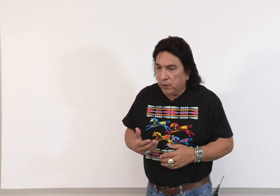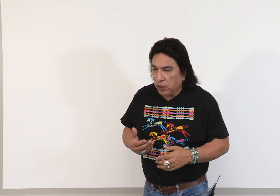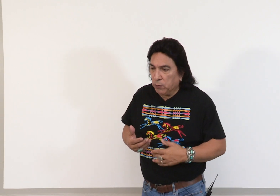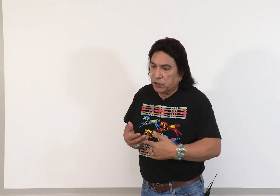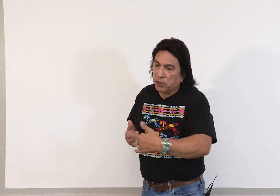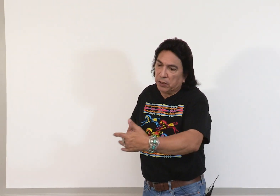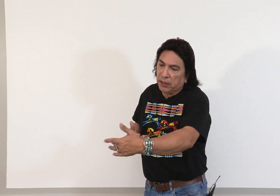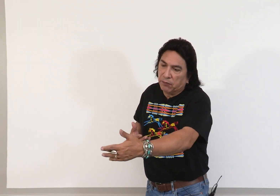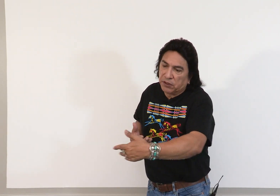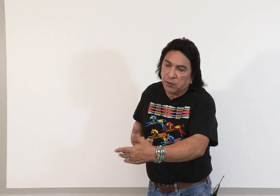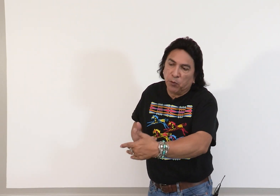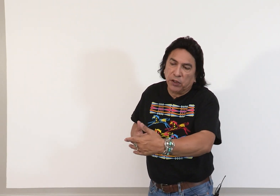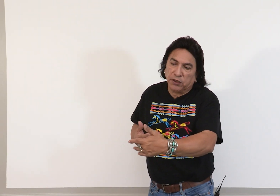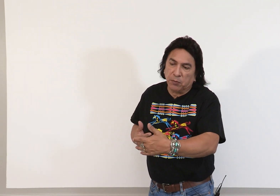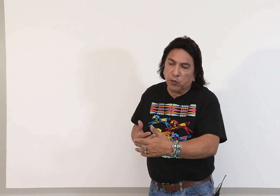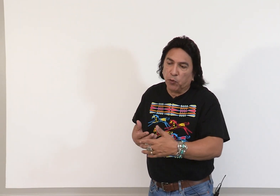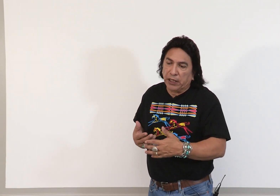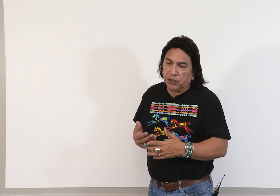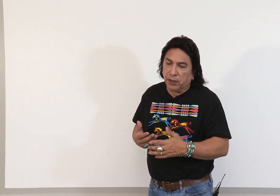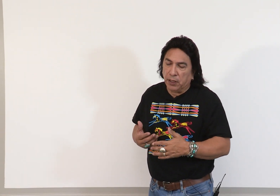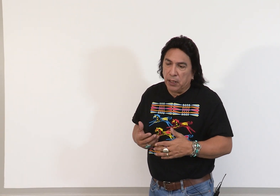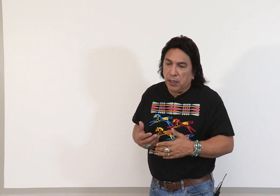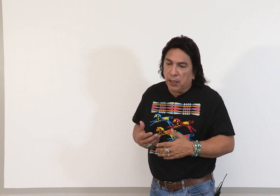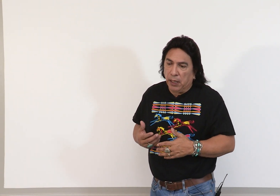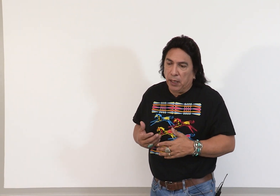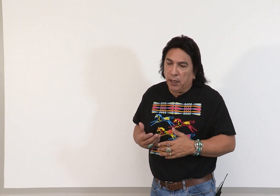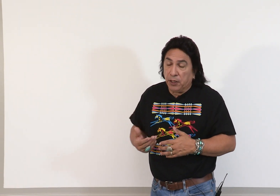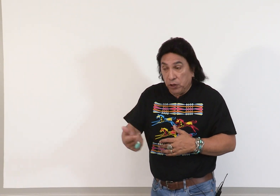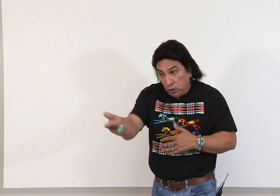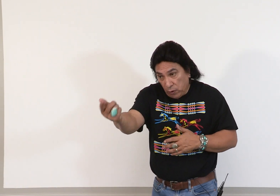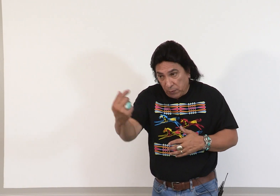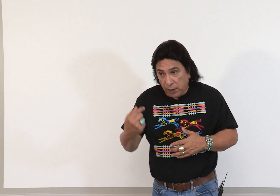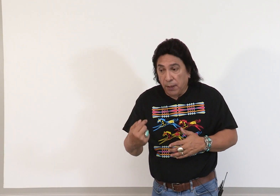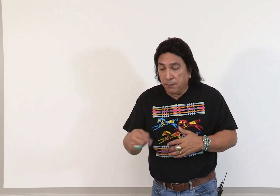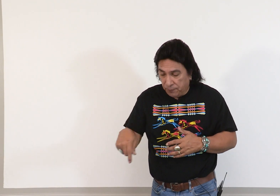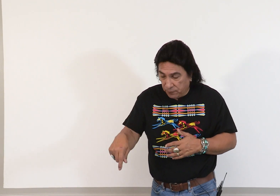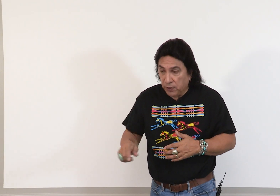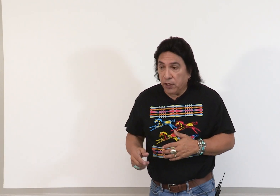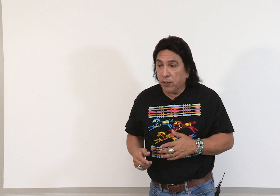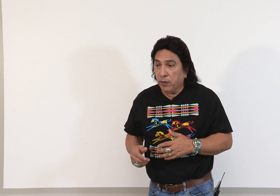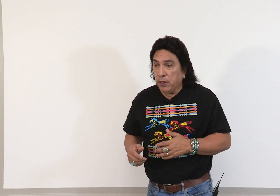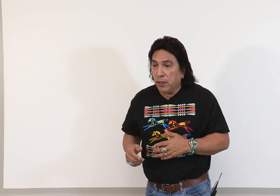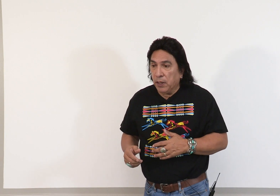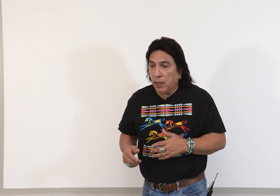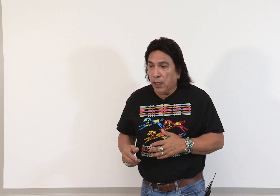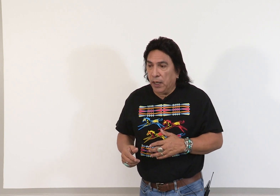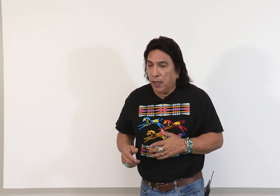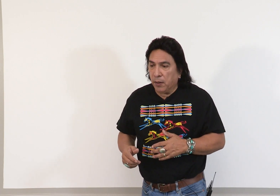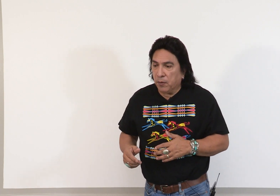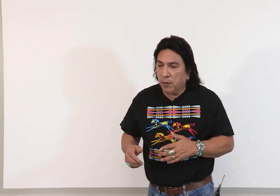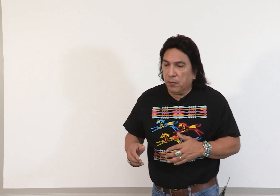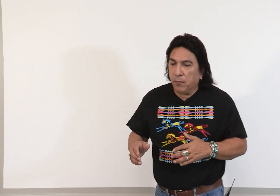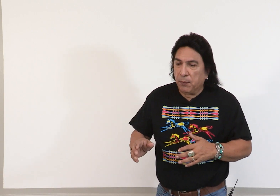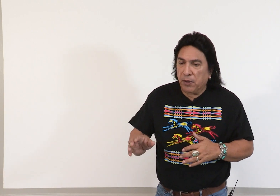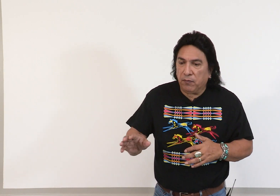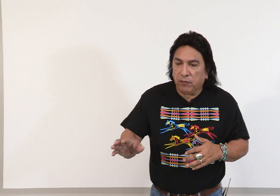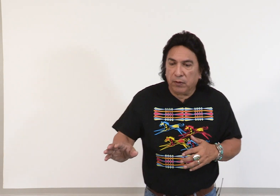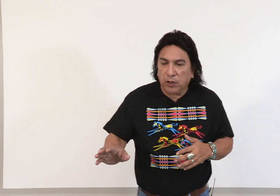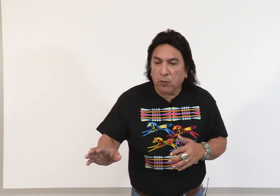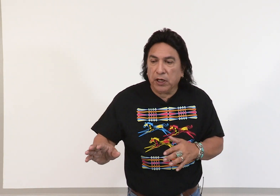you was giving someone some direction and you told them to come here, and maybe you wanted